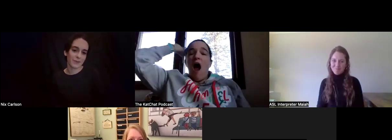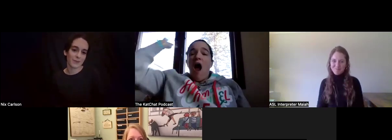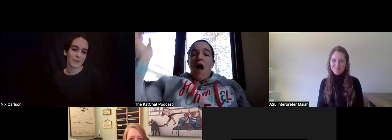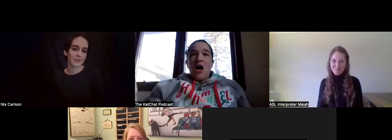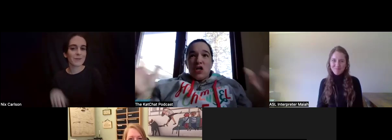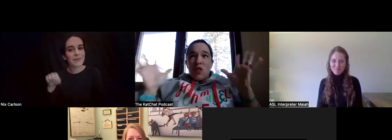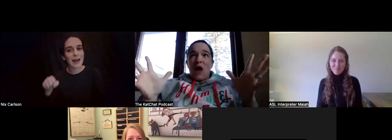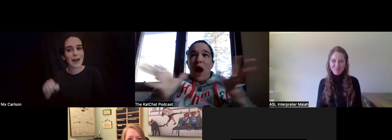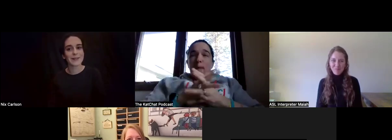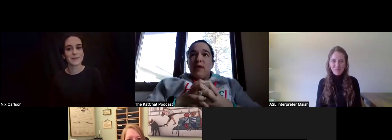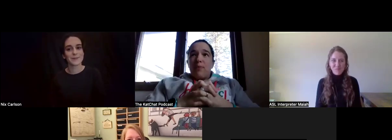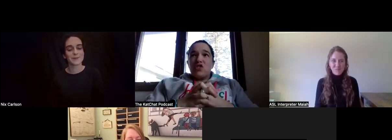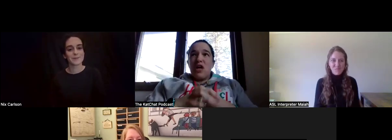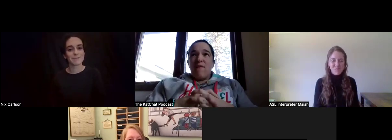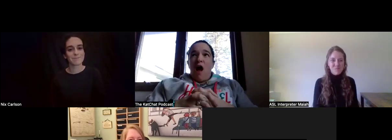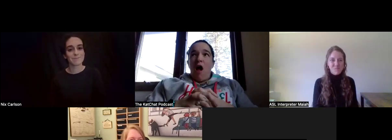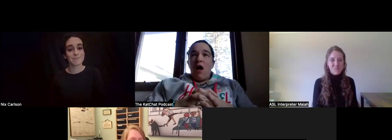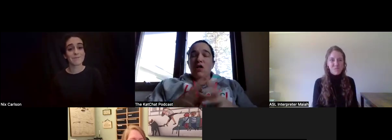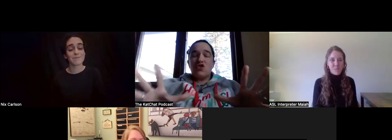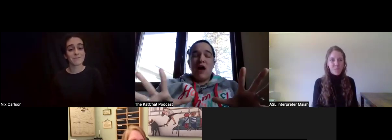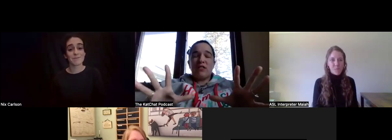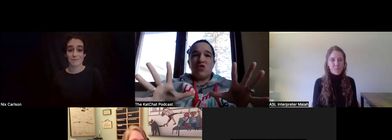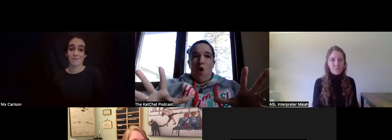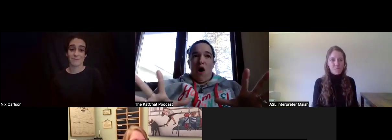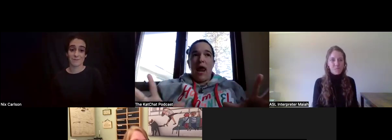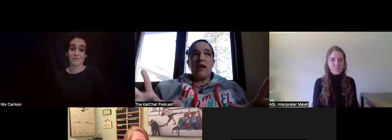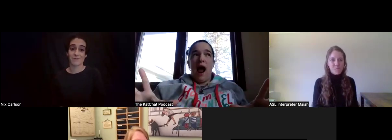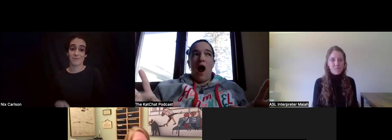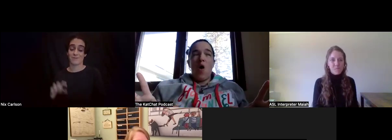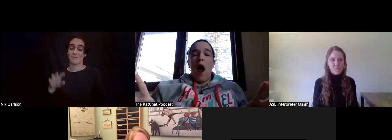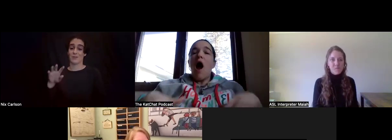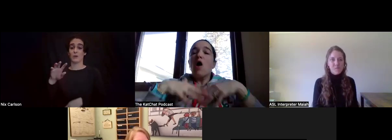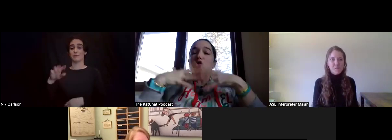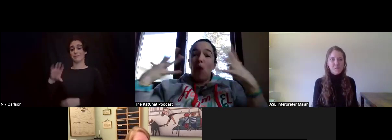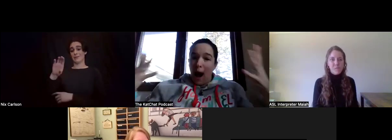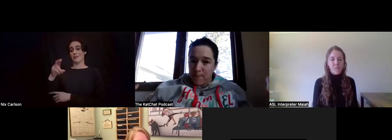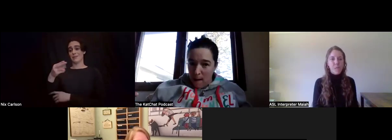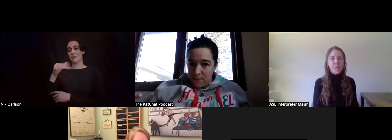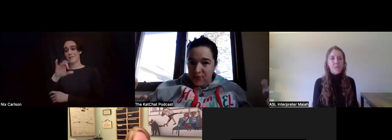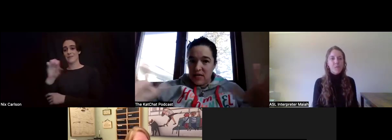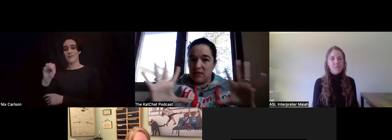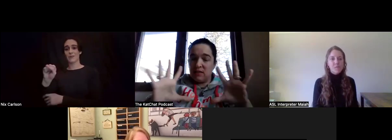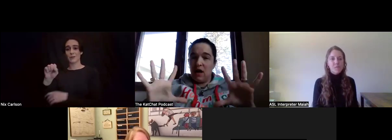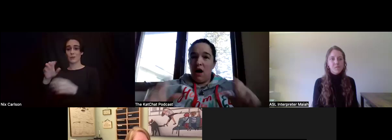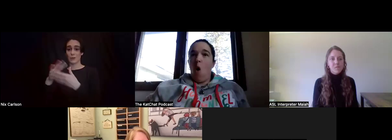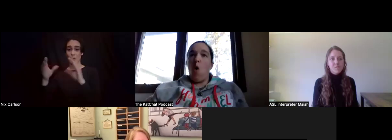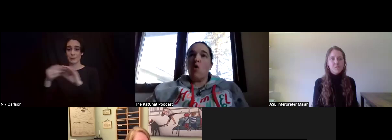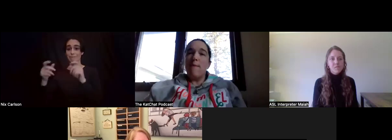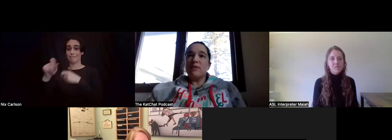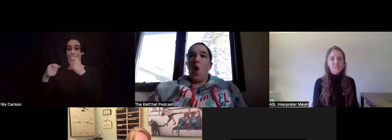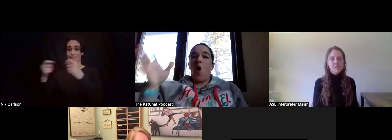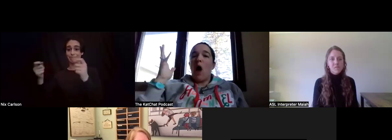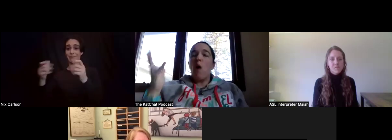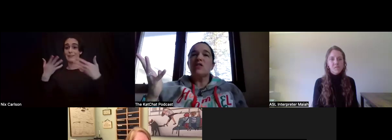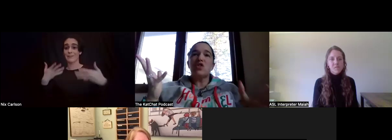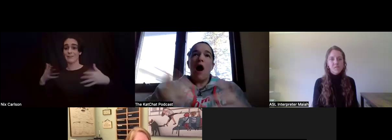Yeah. So that wrapped up the chief story. Now, to wrap up this whole